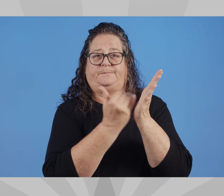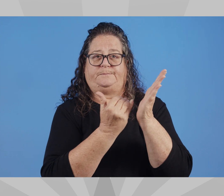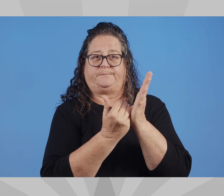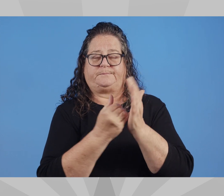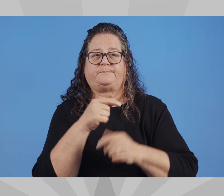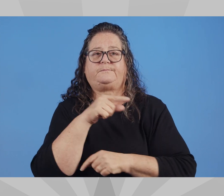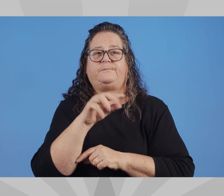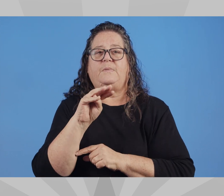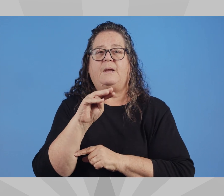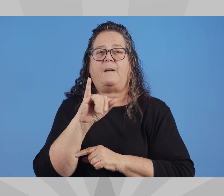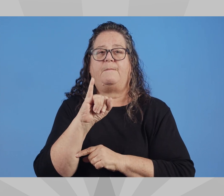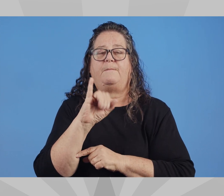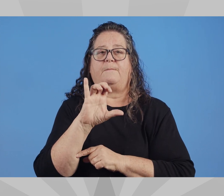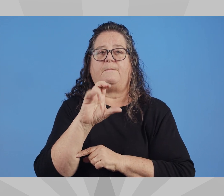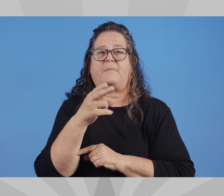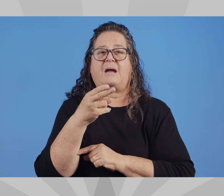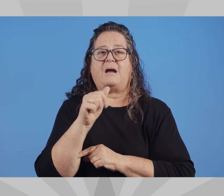Statement.